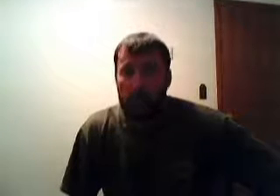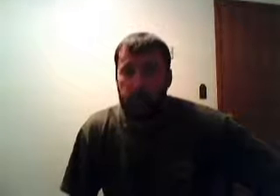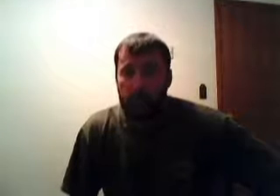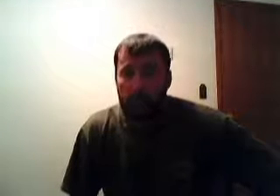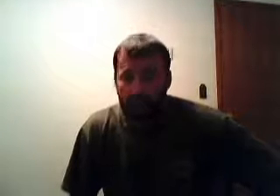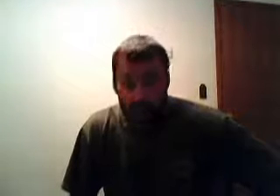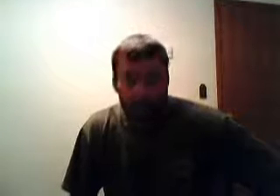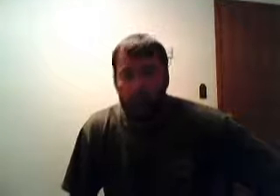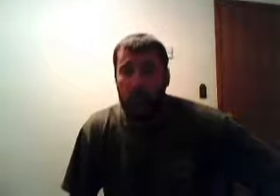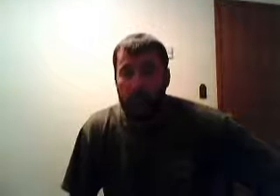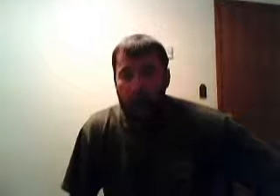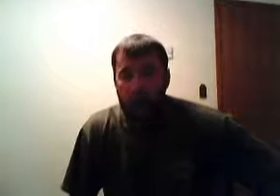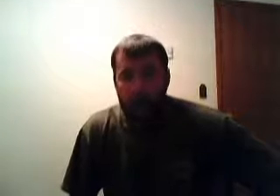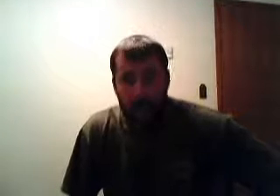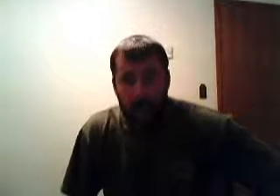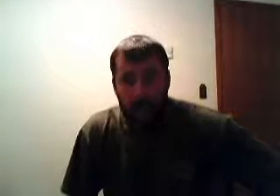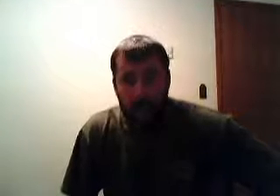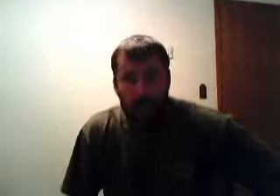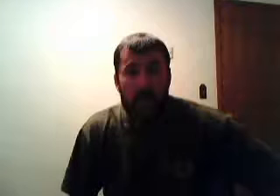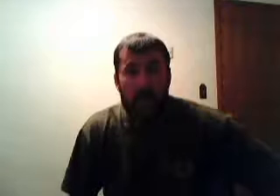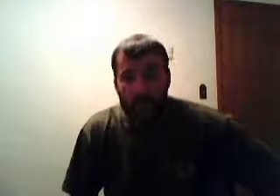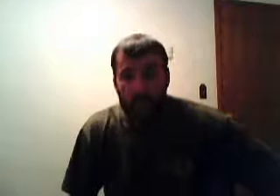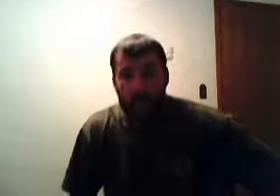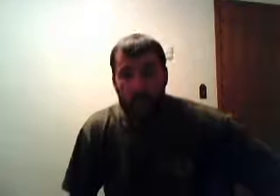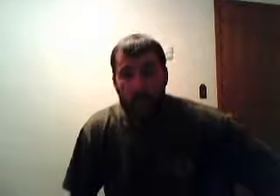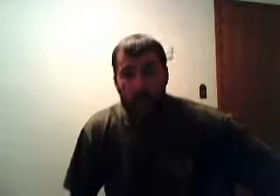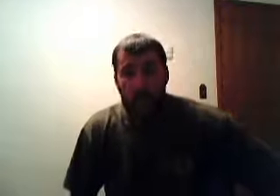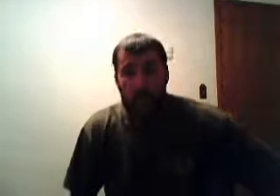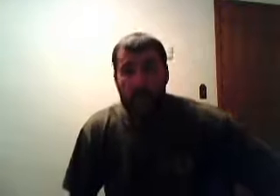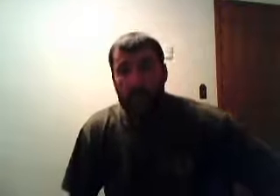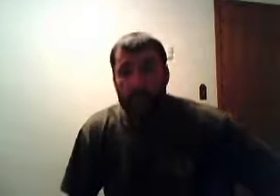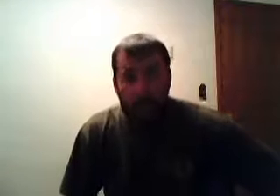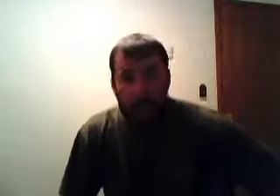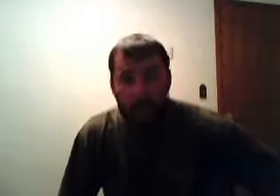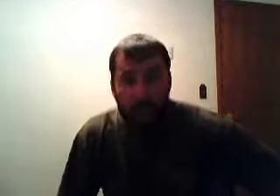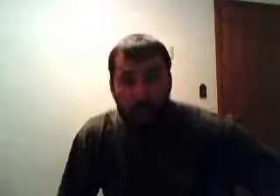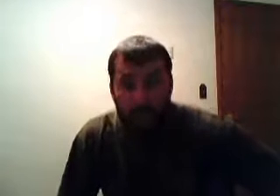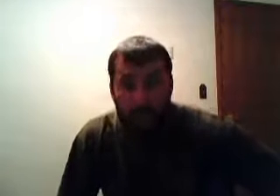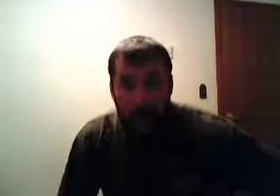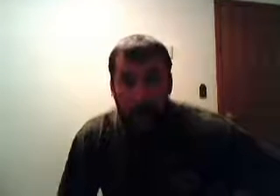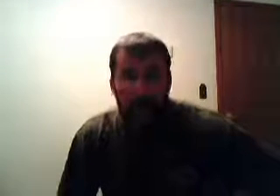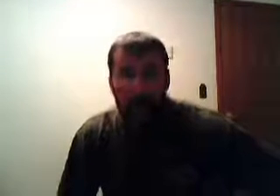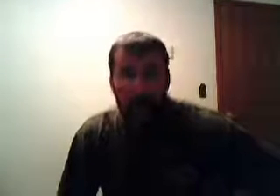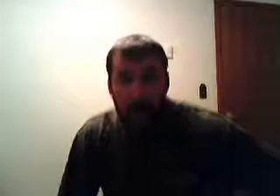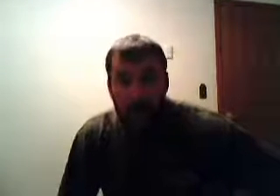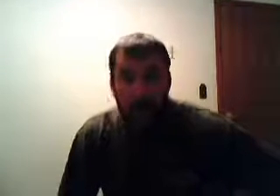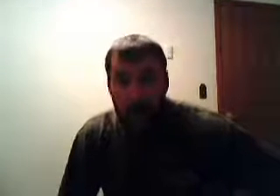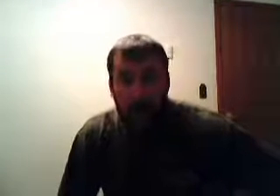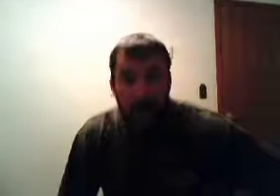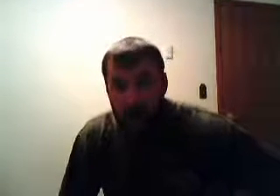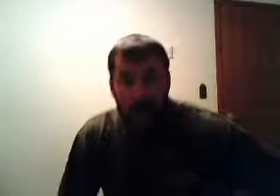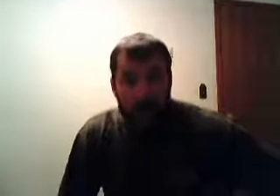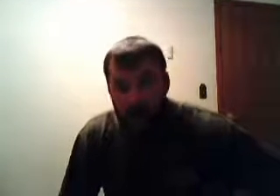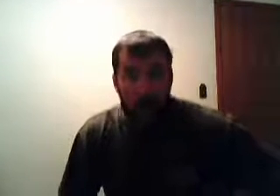preachers. And we have very good politicians. And we have very good doctors. But they are few and far between. They are very, very, very few and